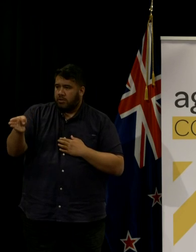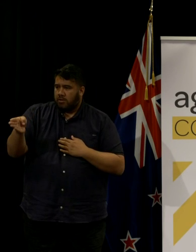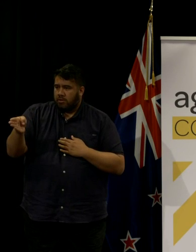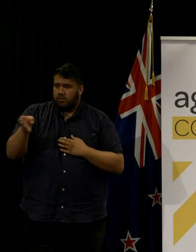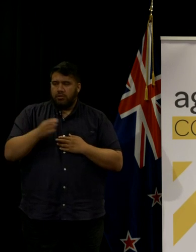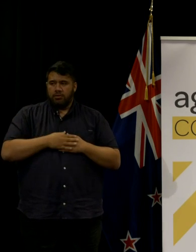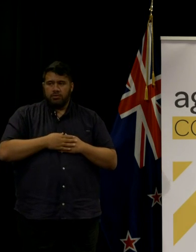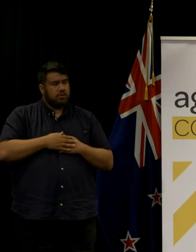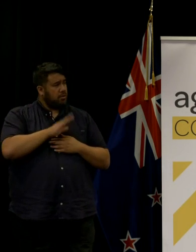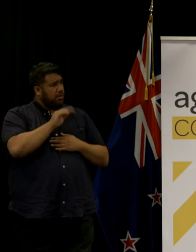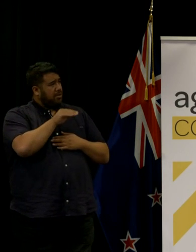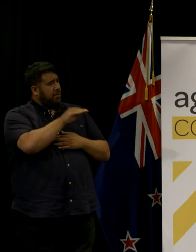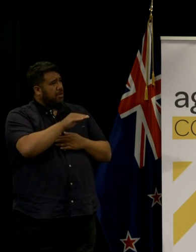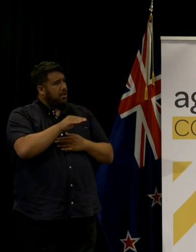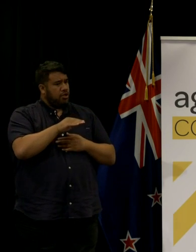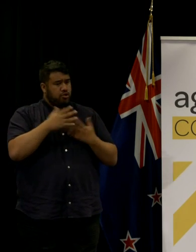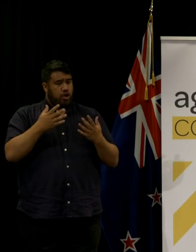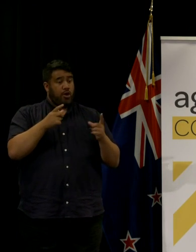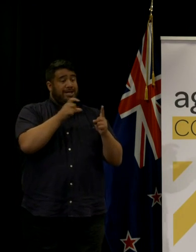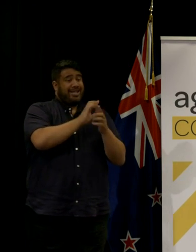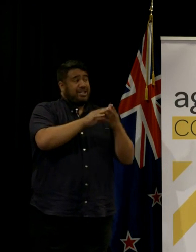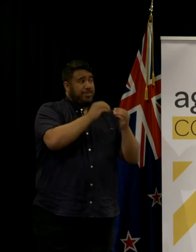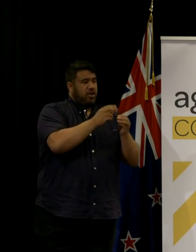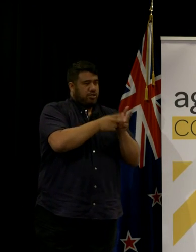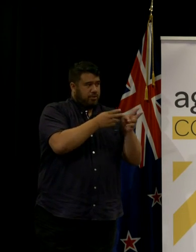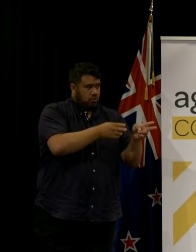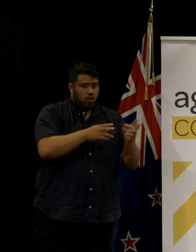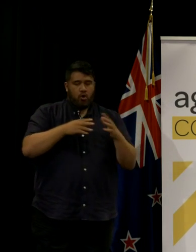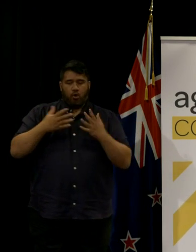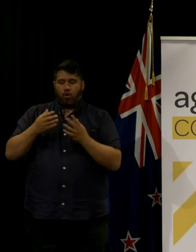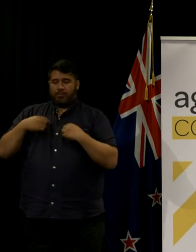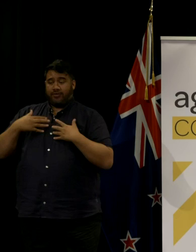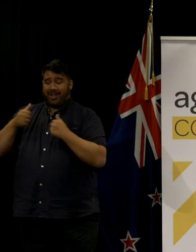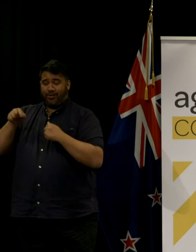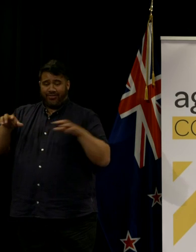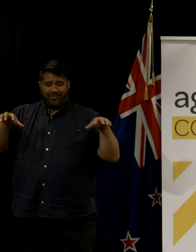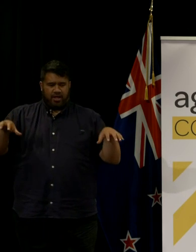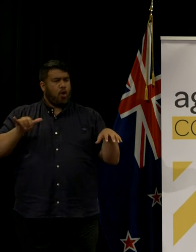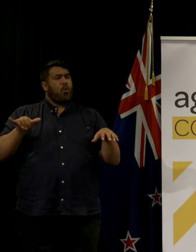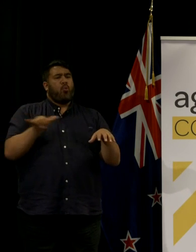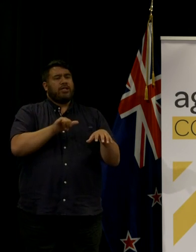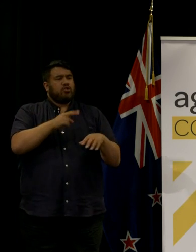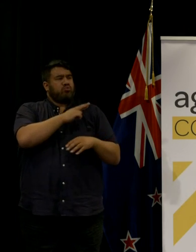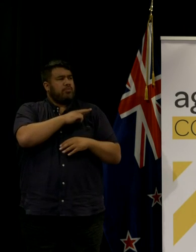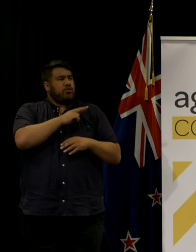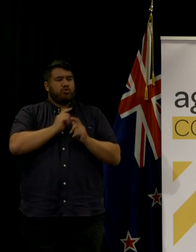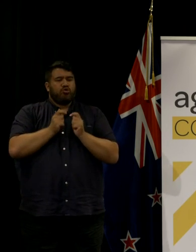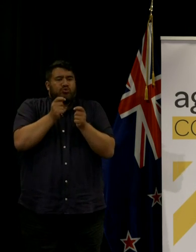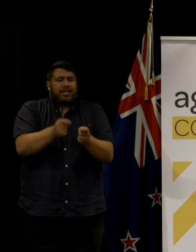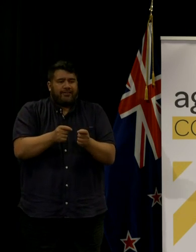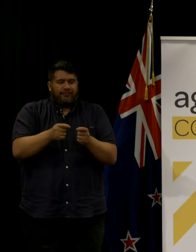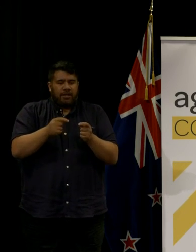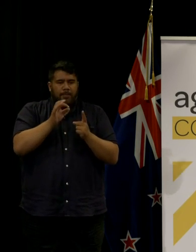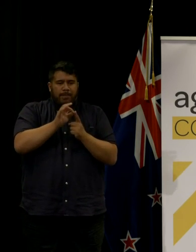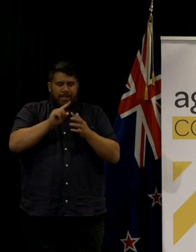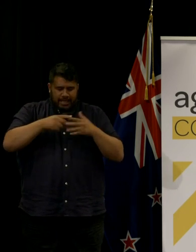explain whether it's the Ministry of Health or DHBs that are responsible for distributing that PPE to people like home care workers, because